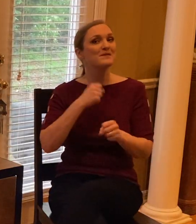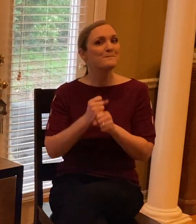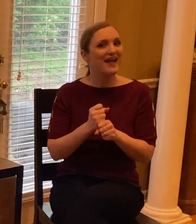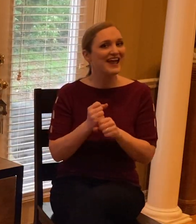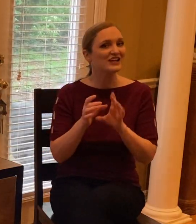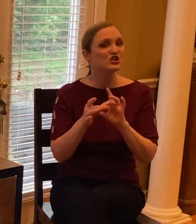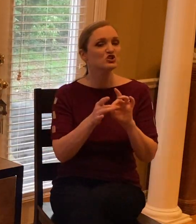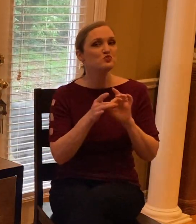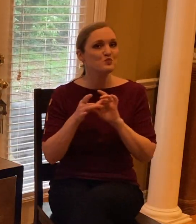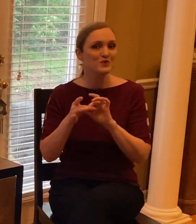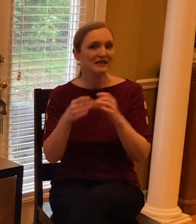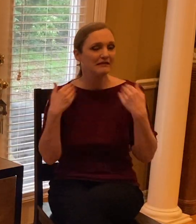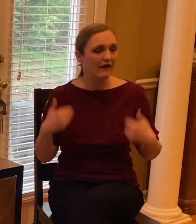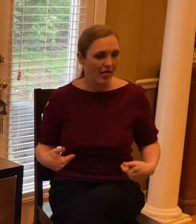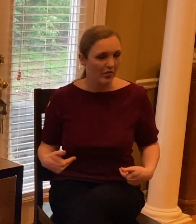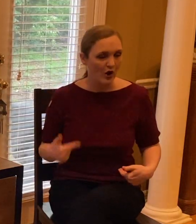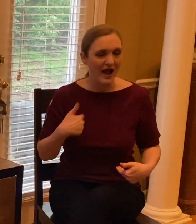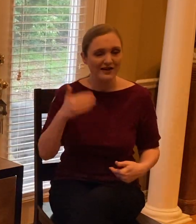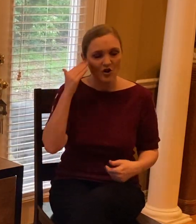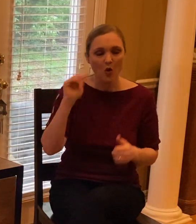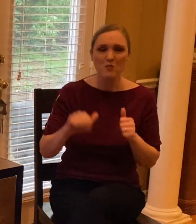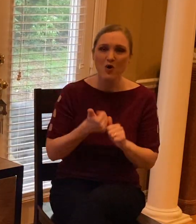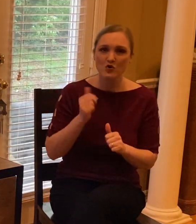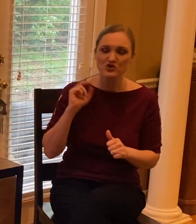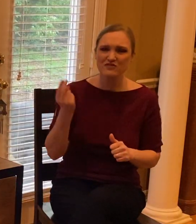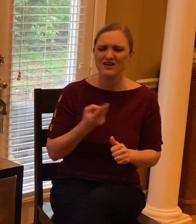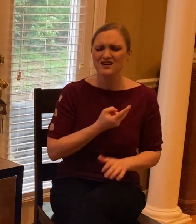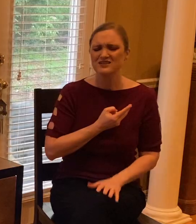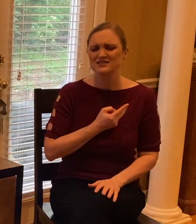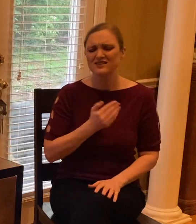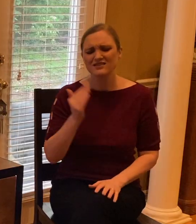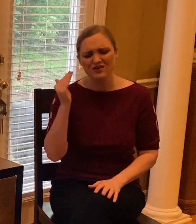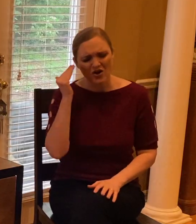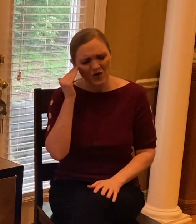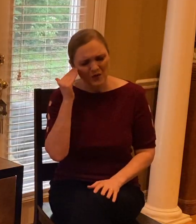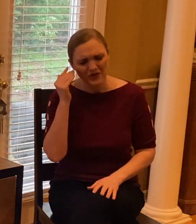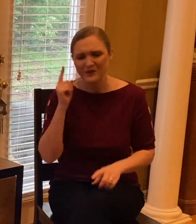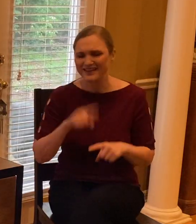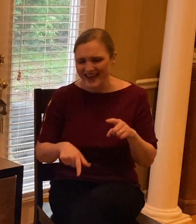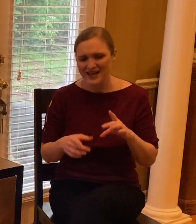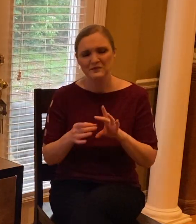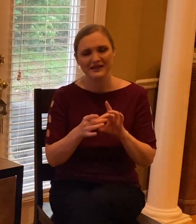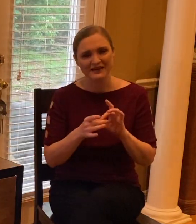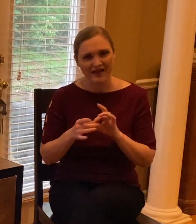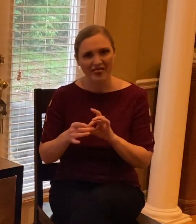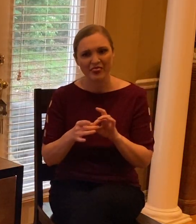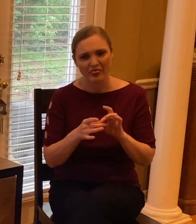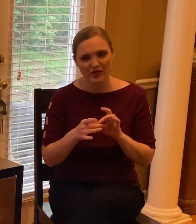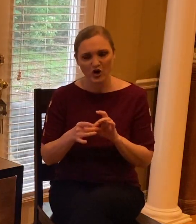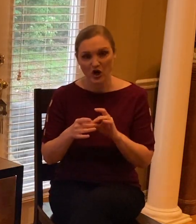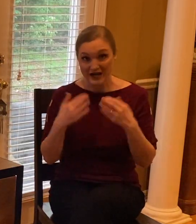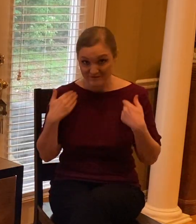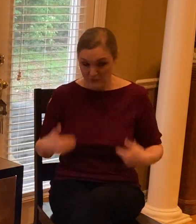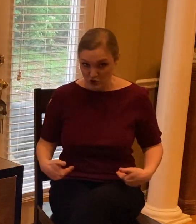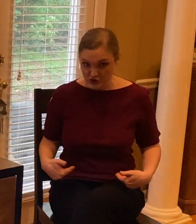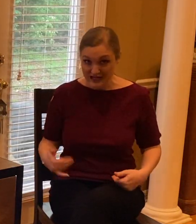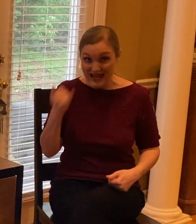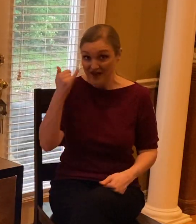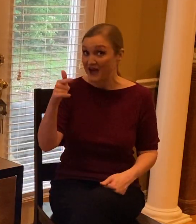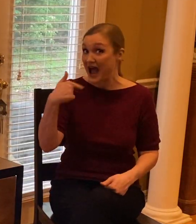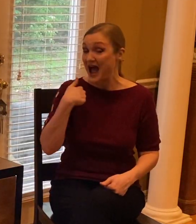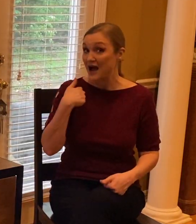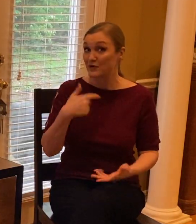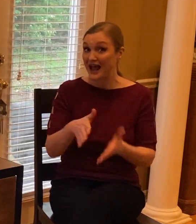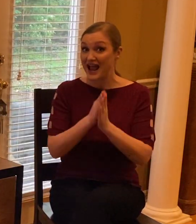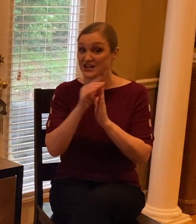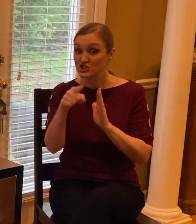be together. And I know most of us are acutely aware that we're not able to be together. And if I were to ask you the